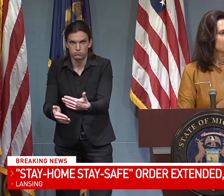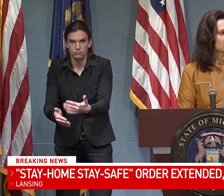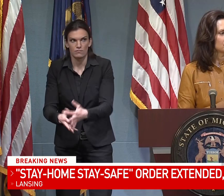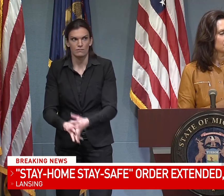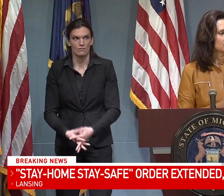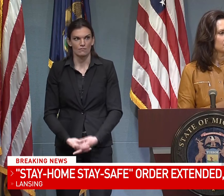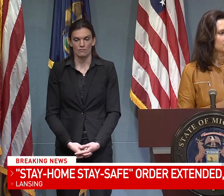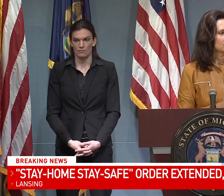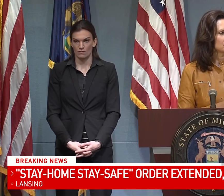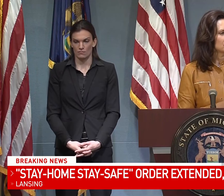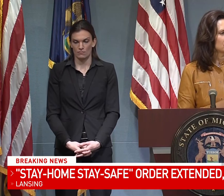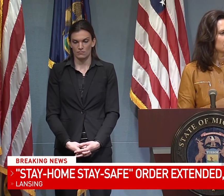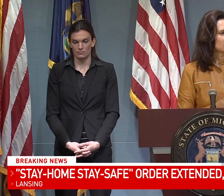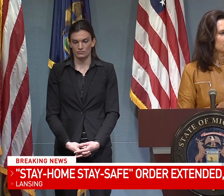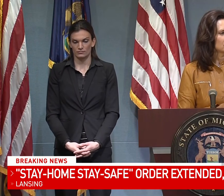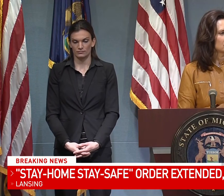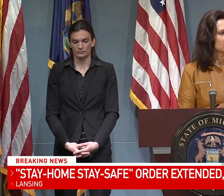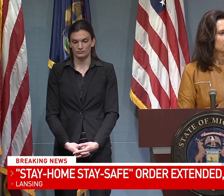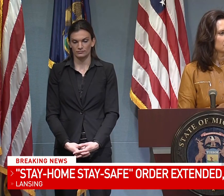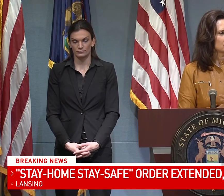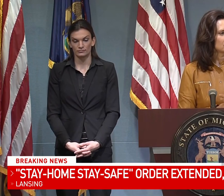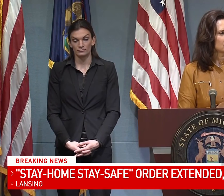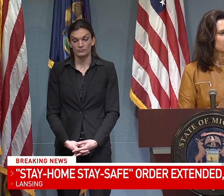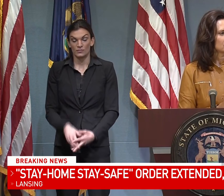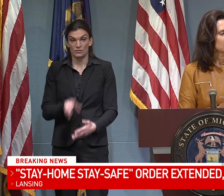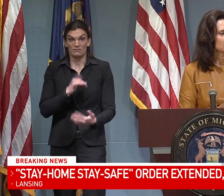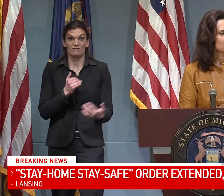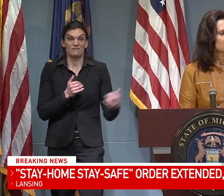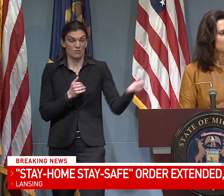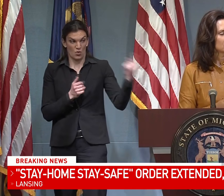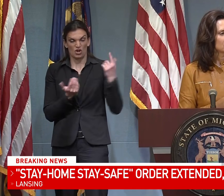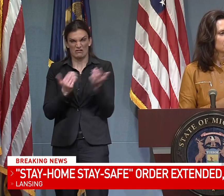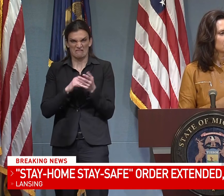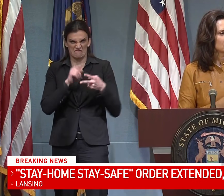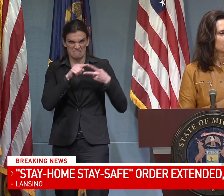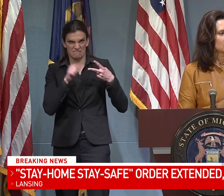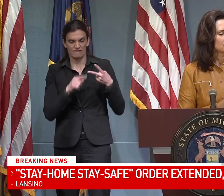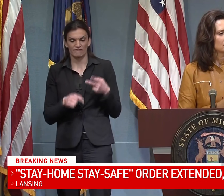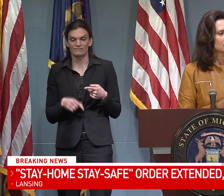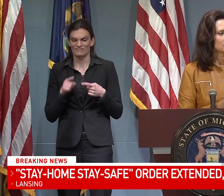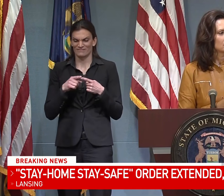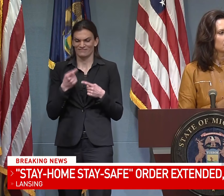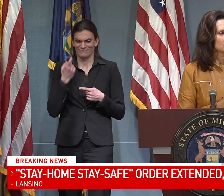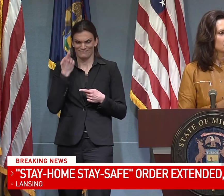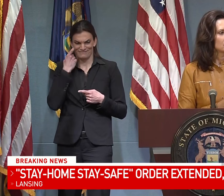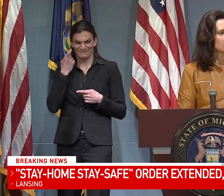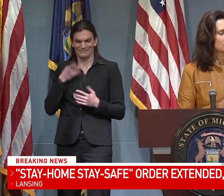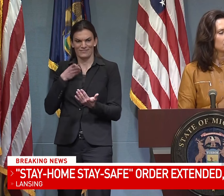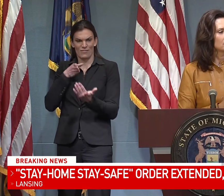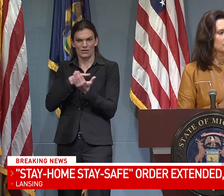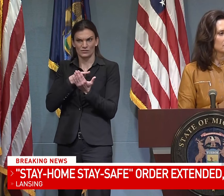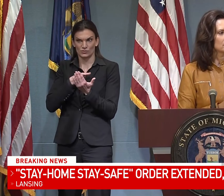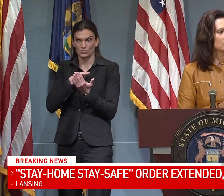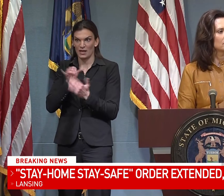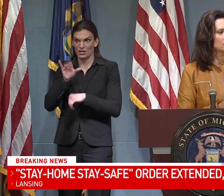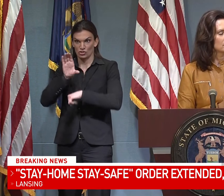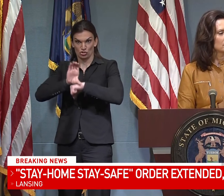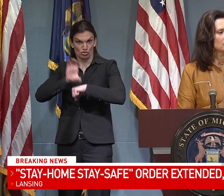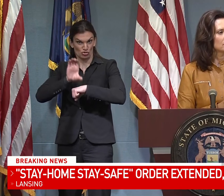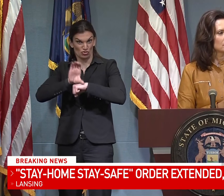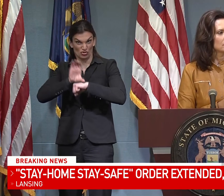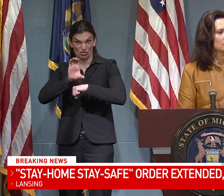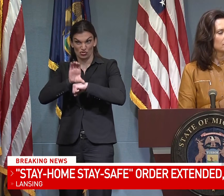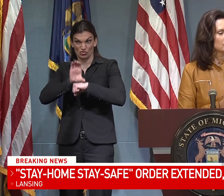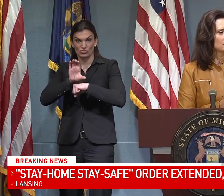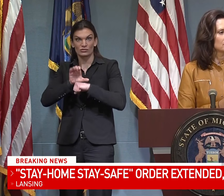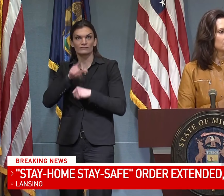All right. Two quickly here, Governor. The first one is there was a lawsuit filed by churches concerned about First